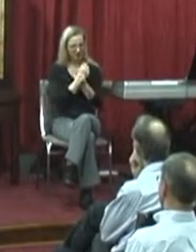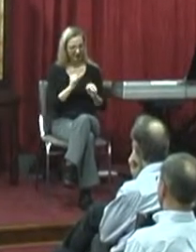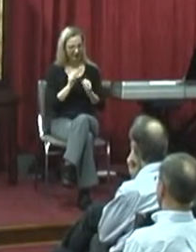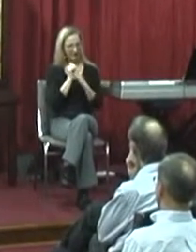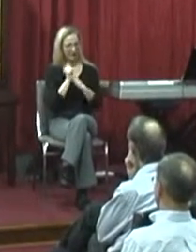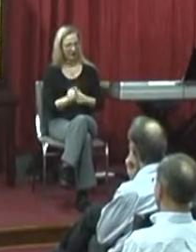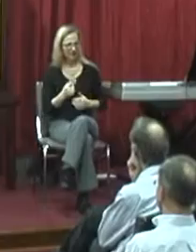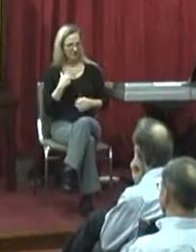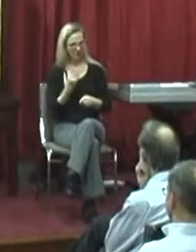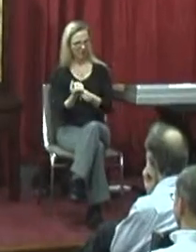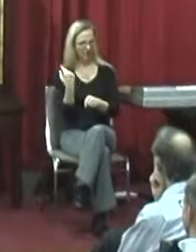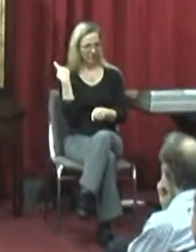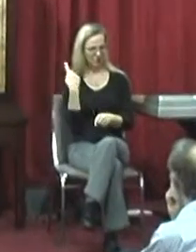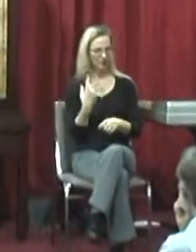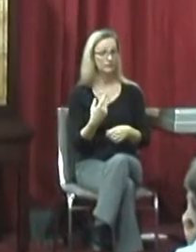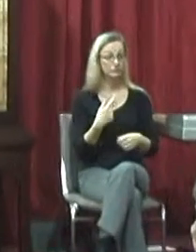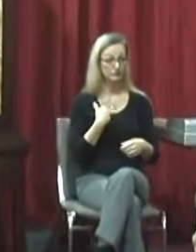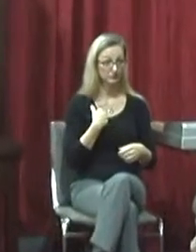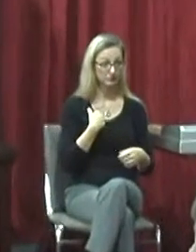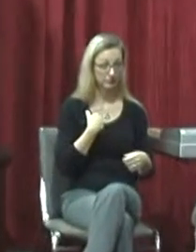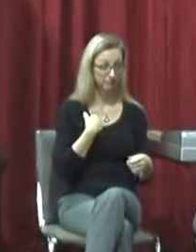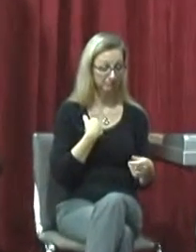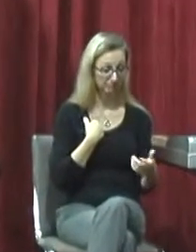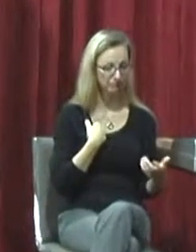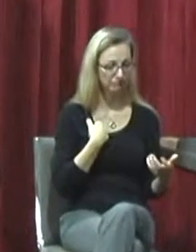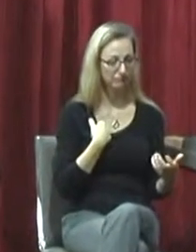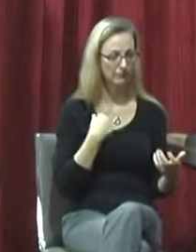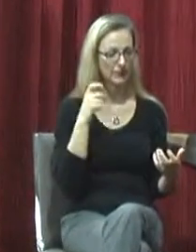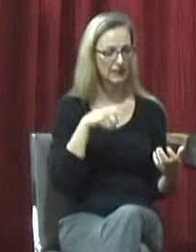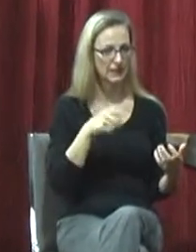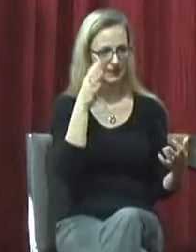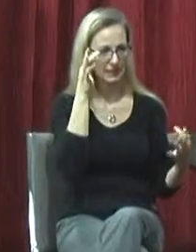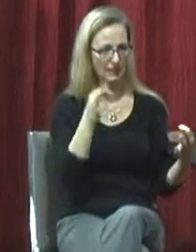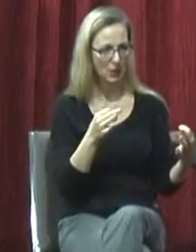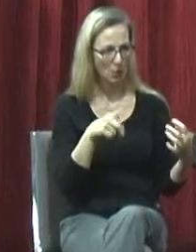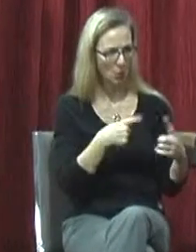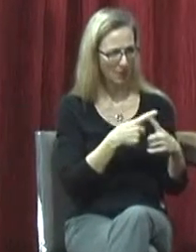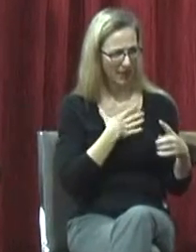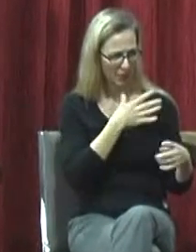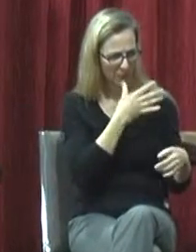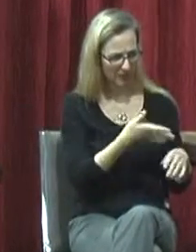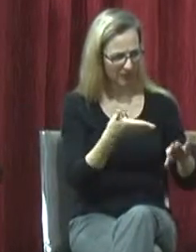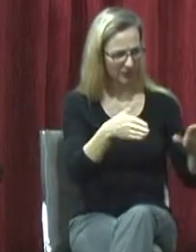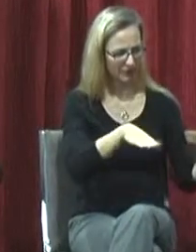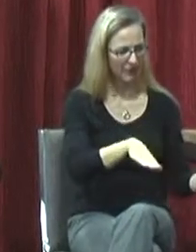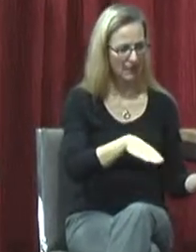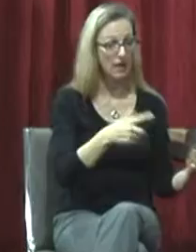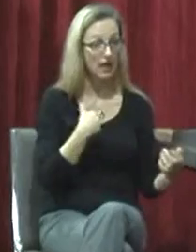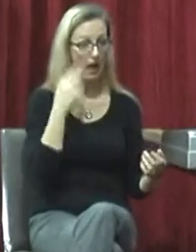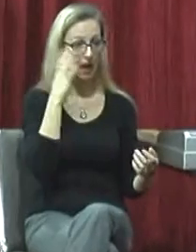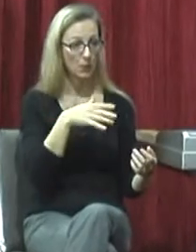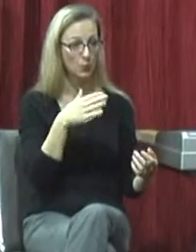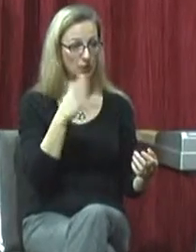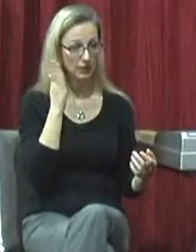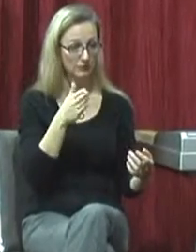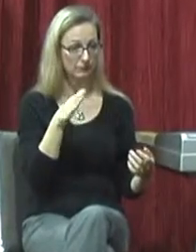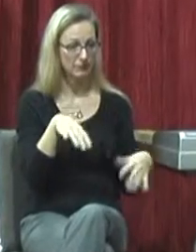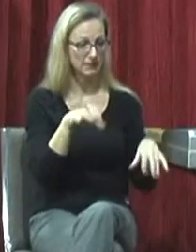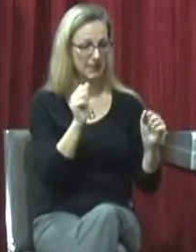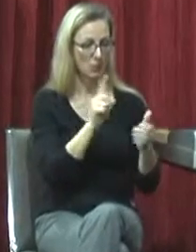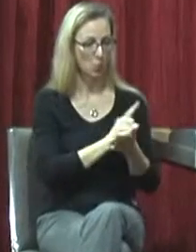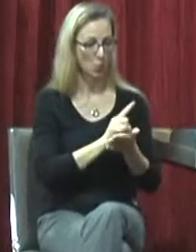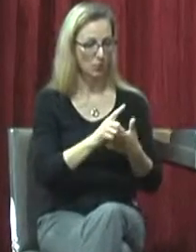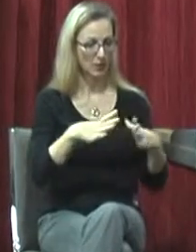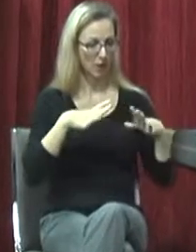So this is her story. I had determined that when the time came when my grandmother would pass away, that I would take an entire week off